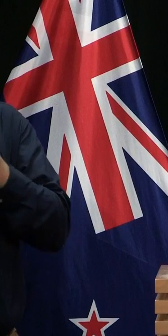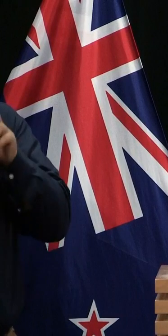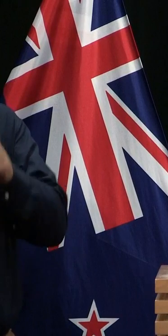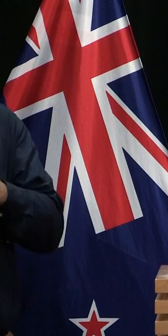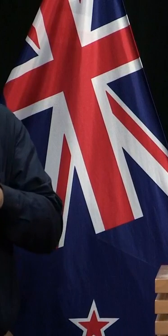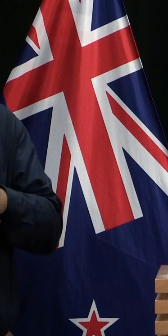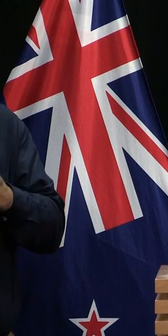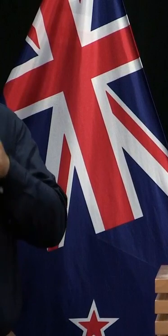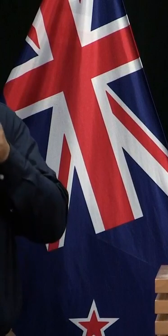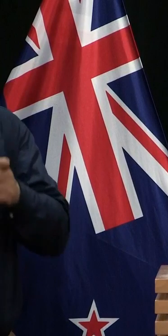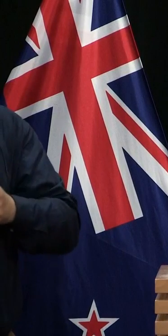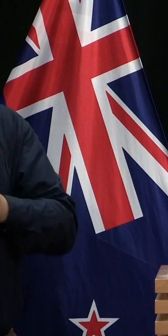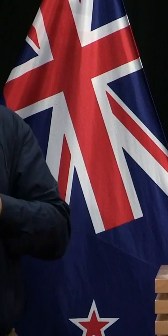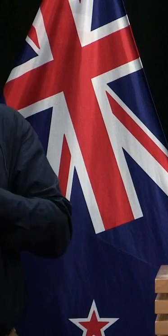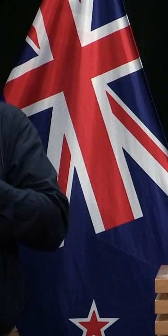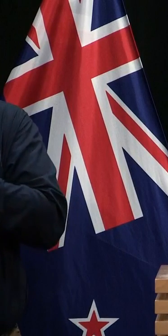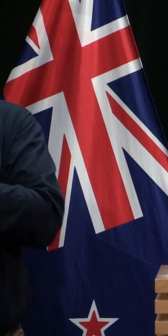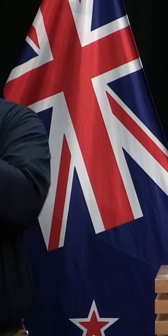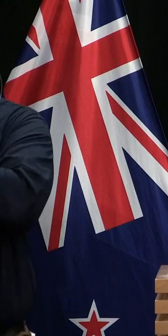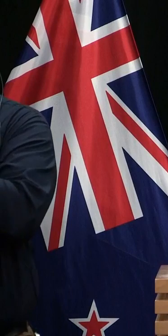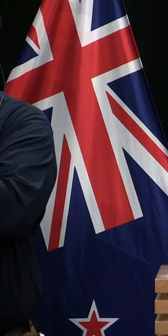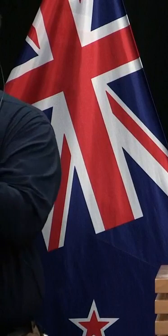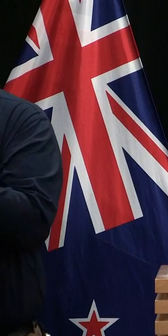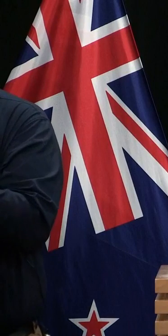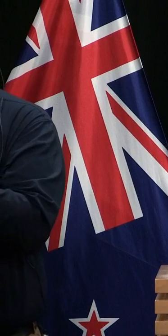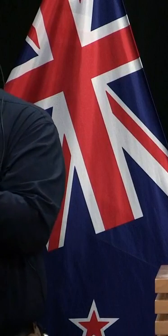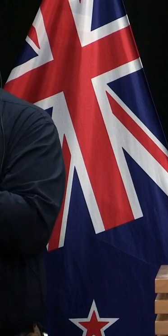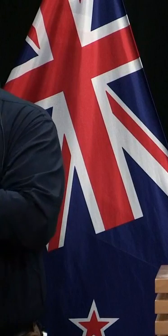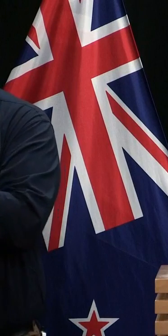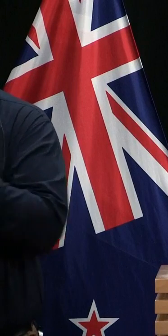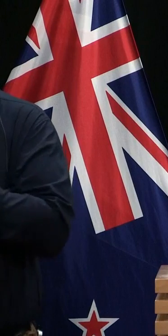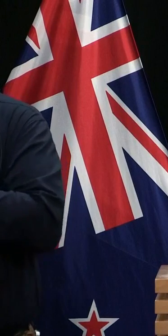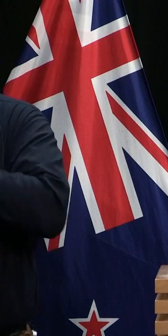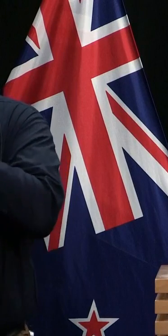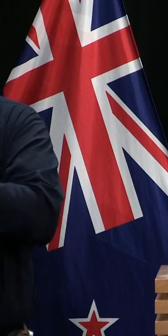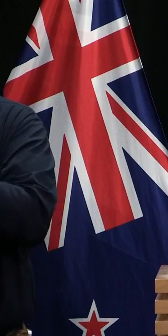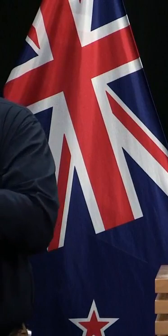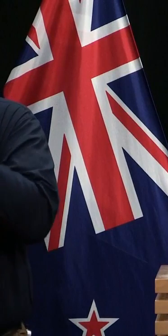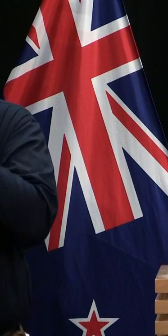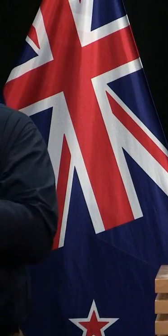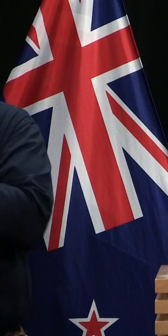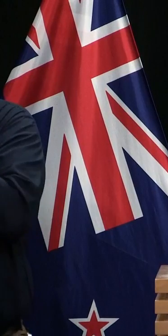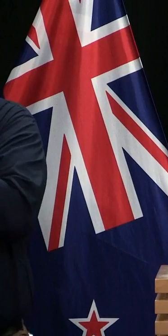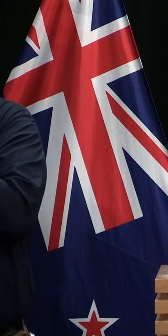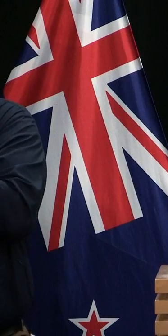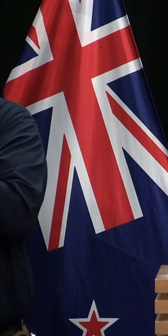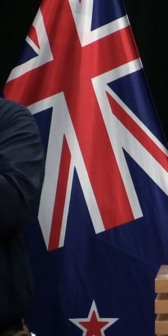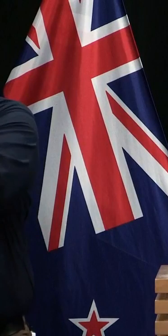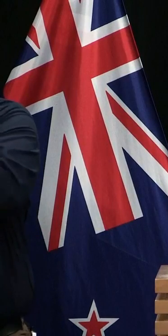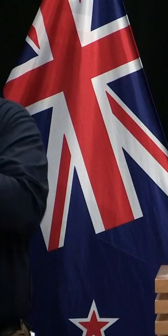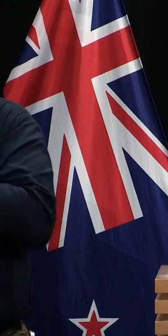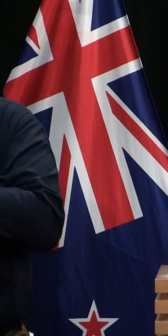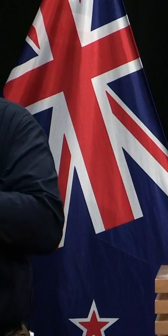to ignore the strength of feeling that came through during the consultation process. I myself was a very strong advocate for it